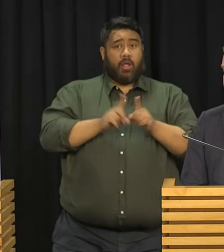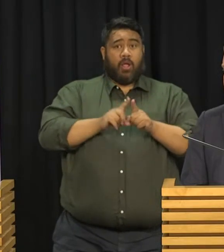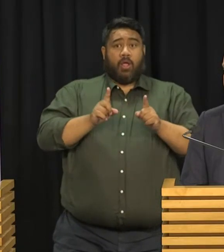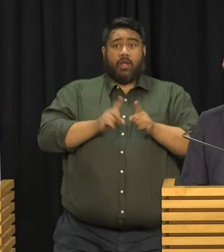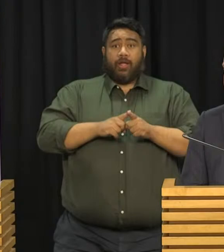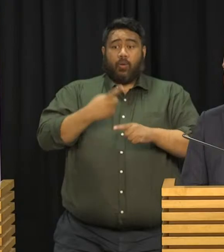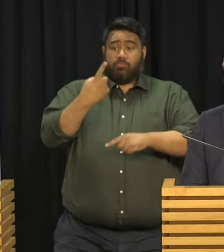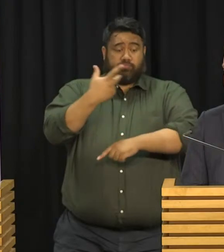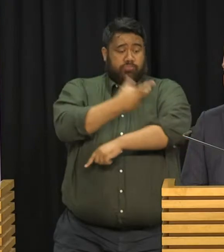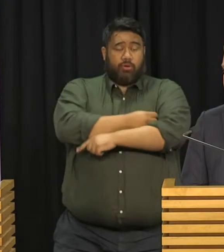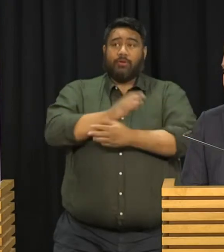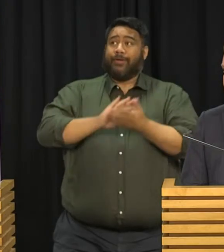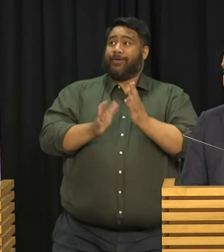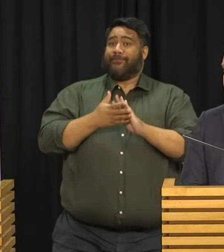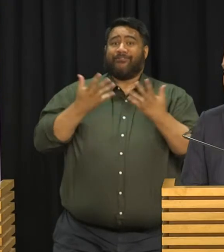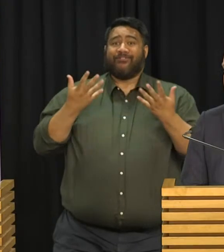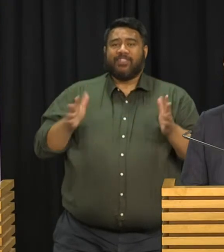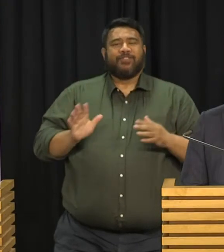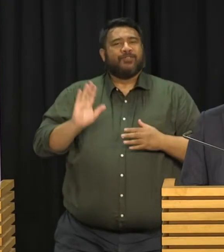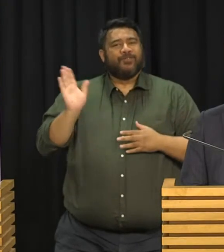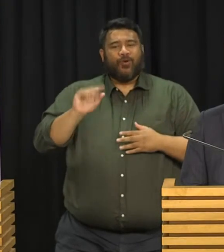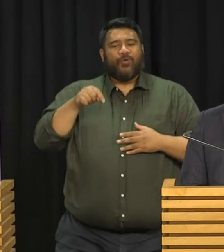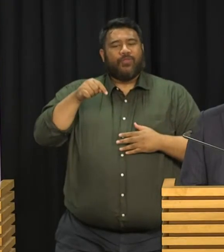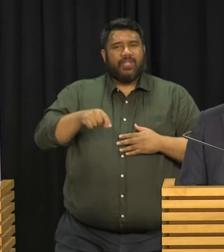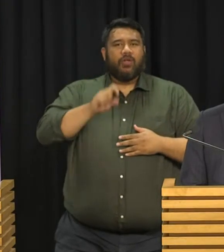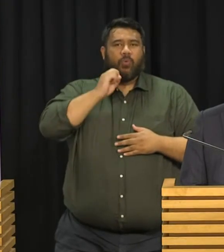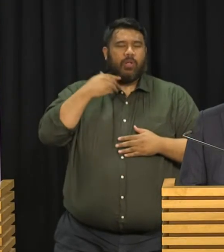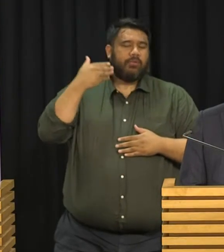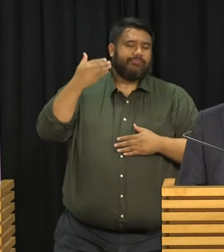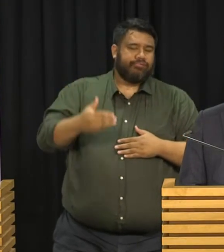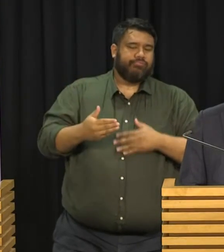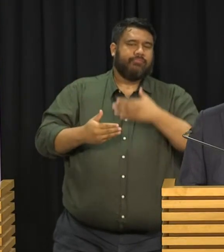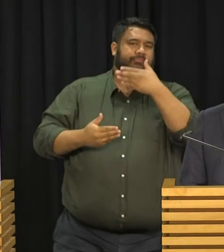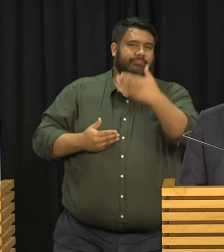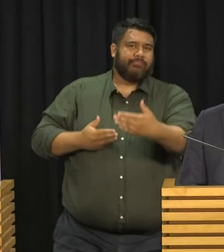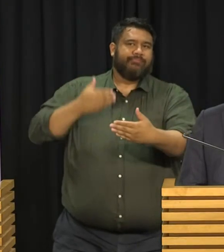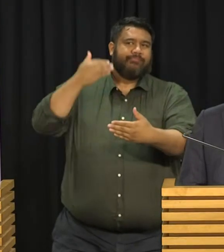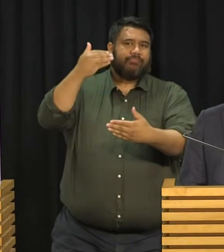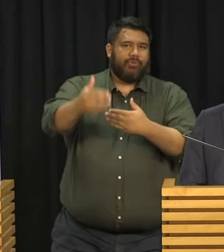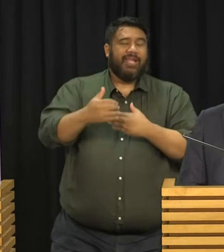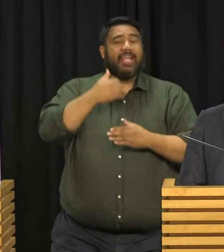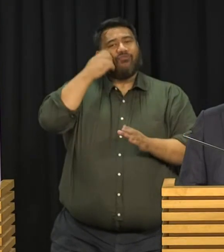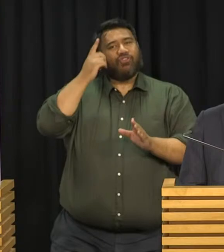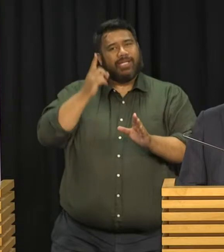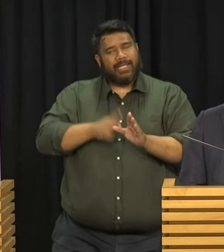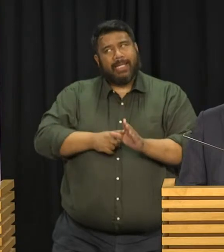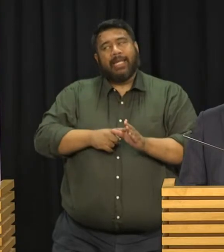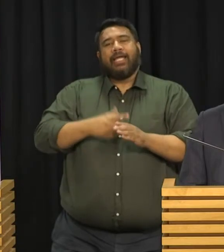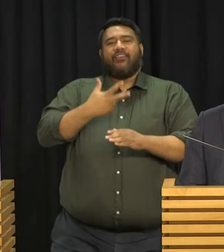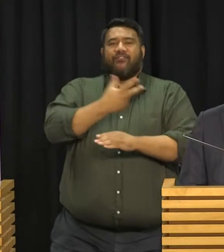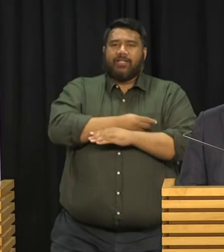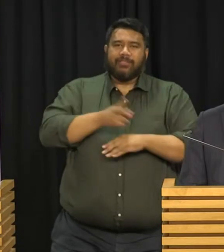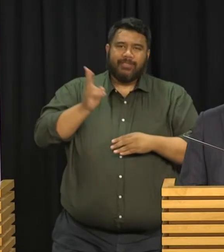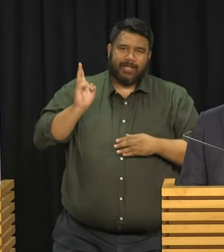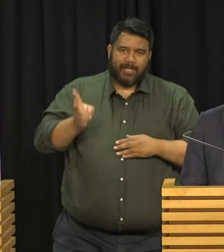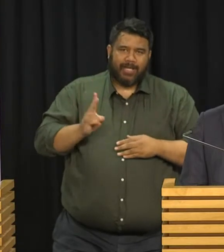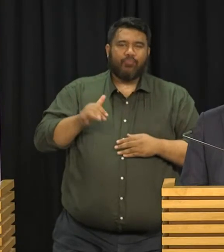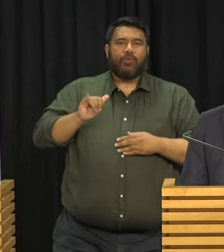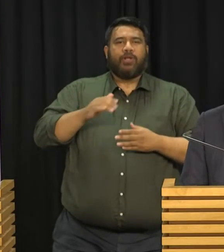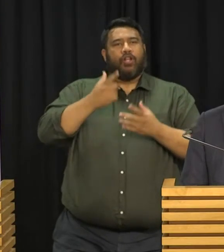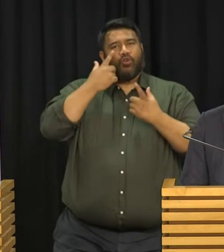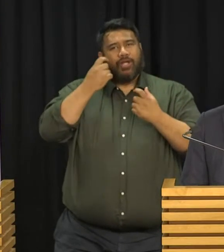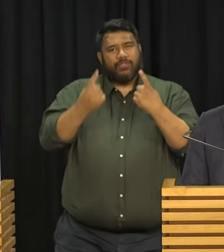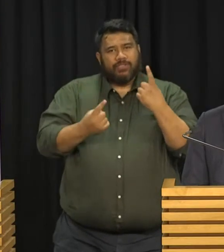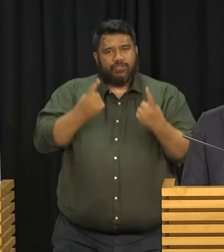once you've had one shot, it's done. This is likely to be something that every year we'll be asking people to be vaccinated, to look after